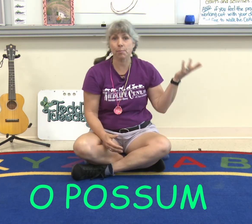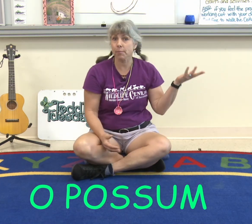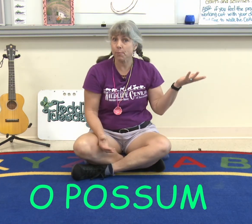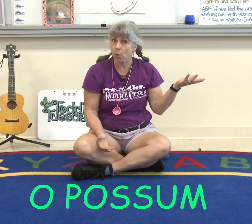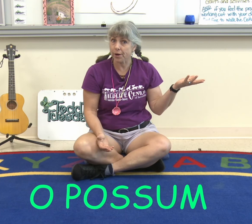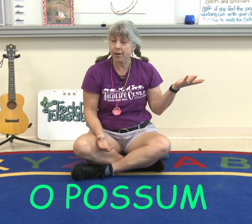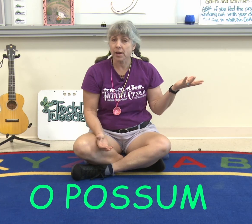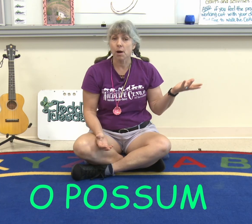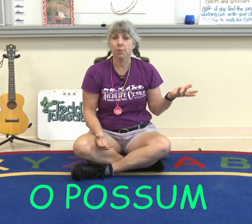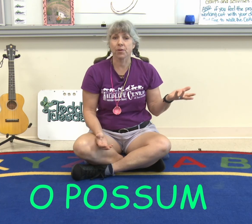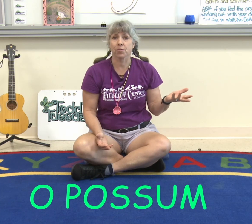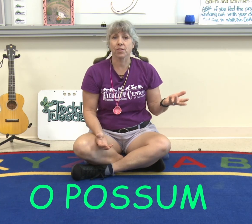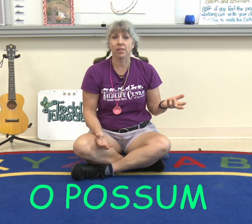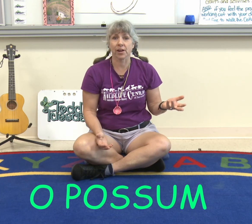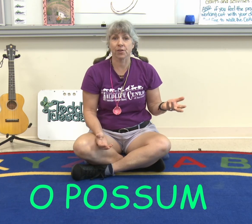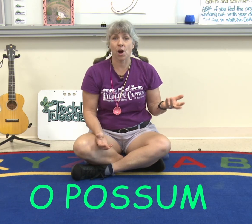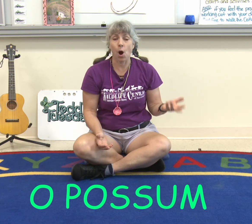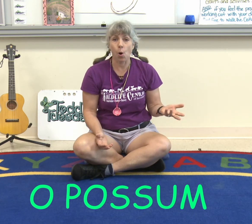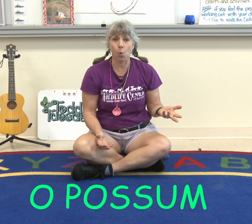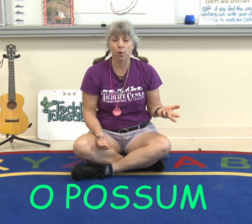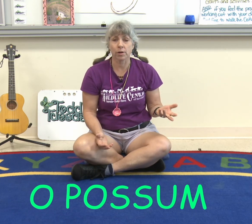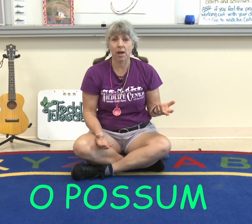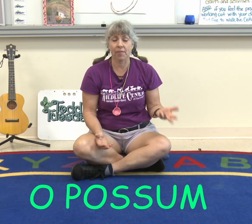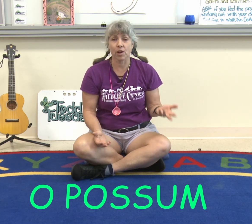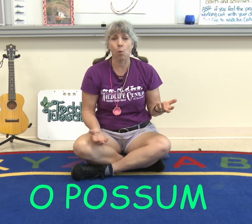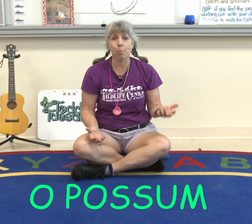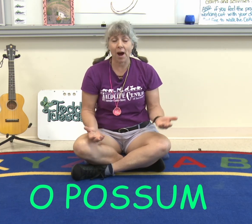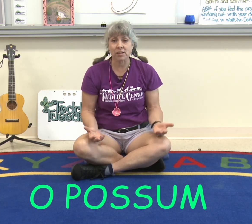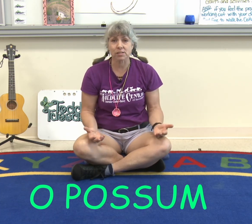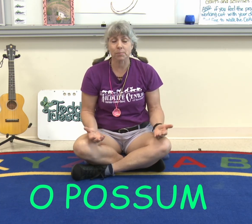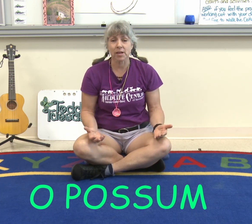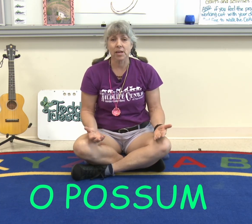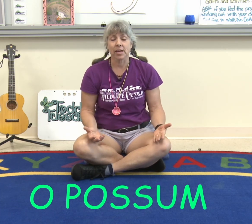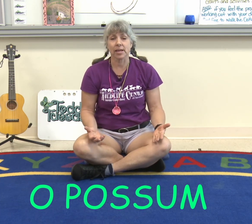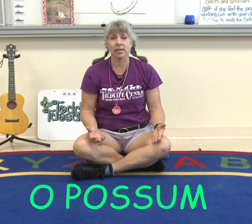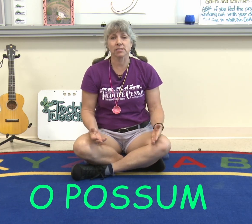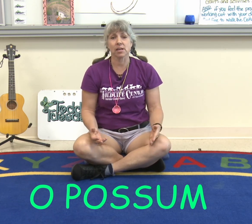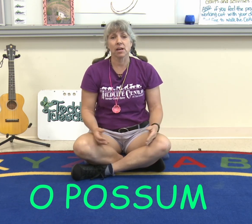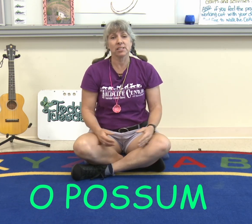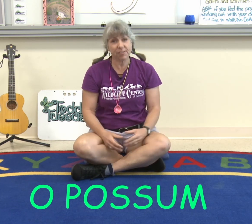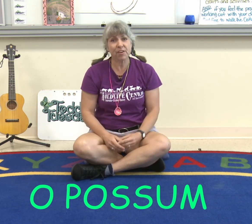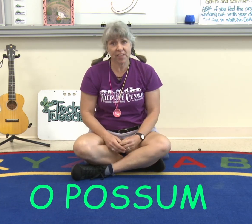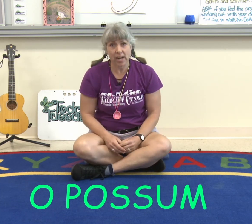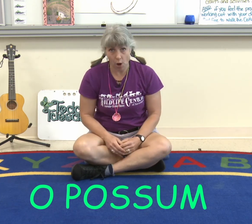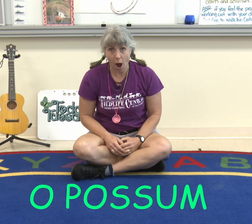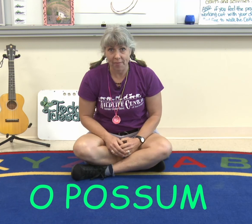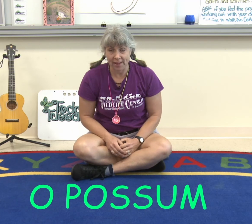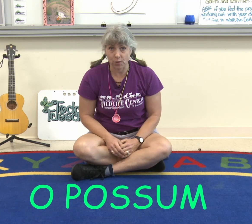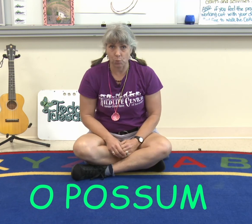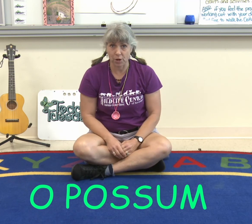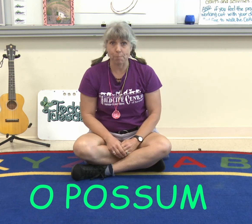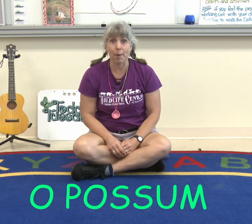my board, but there's the letter O. And the opossum is different than the word